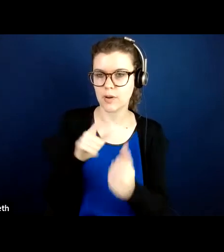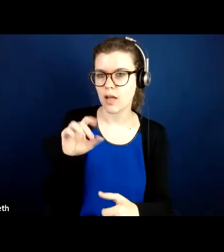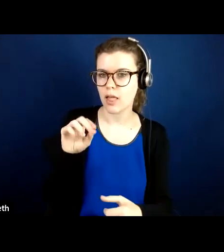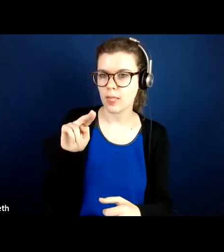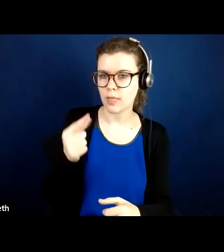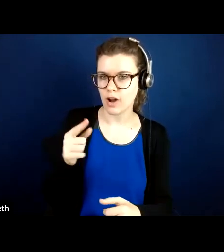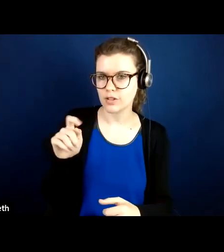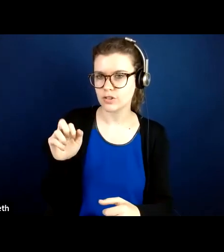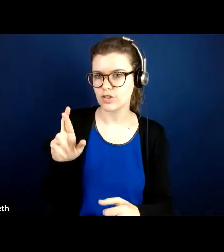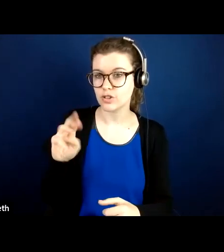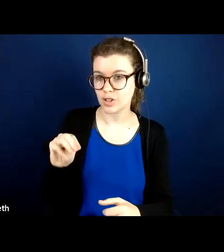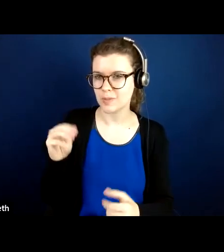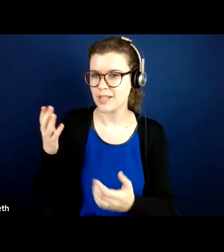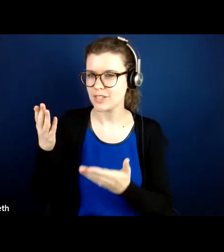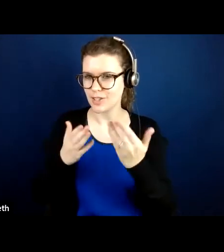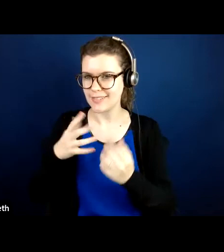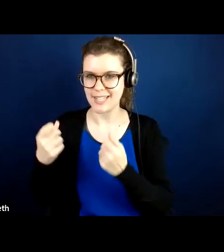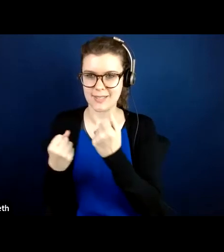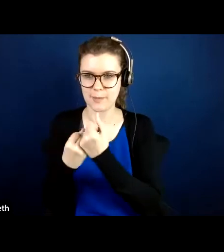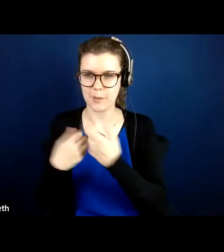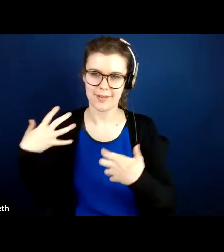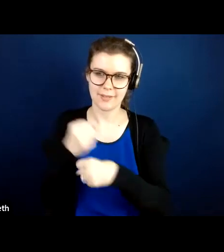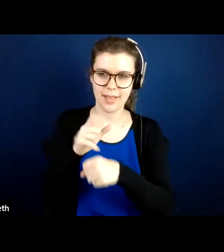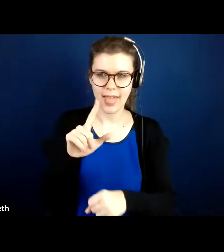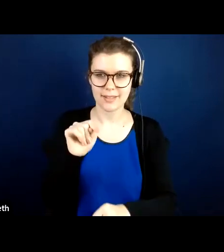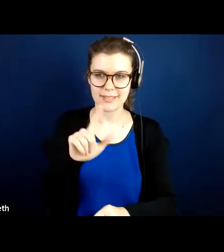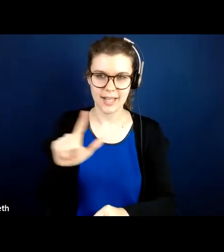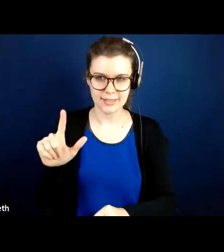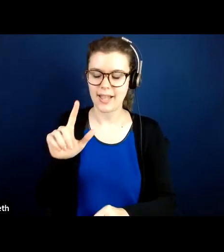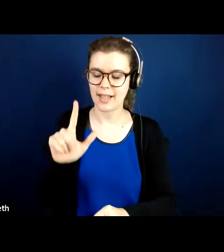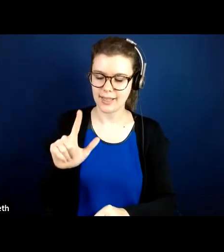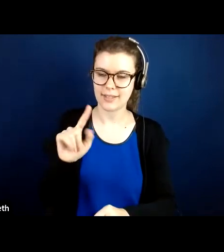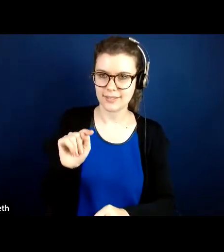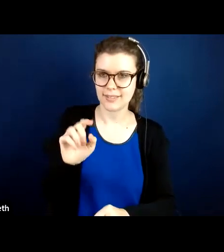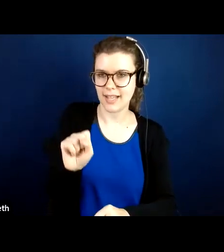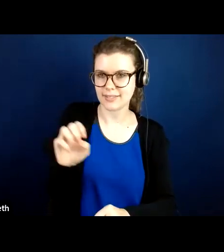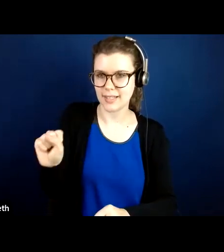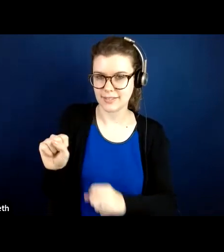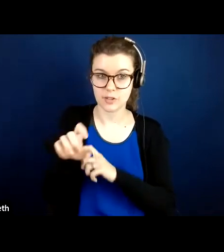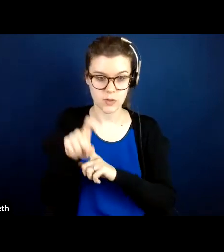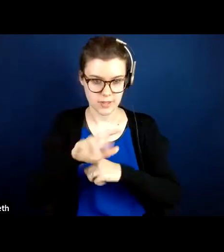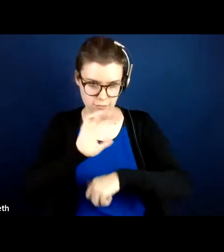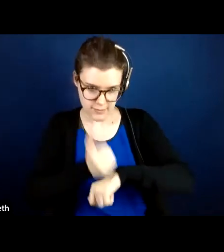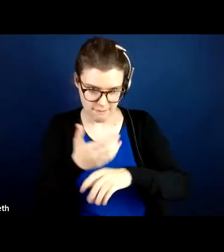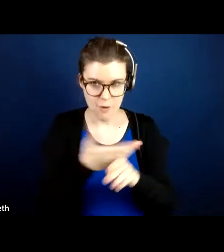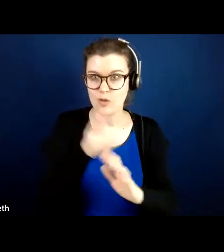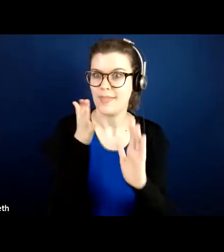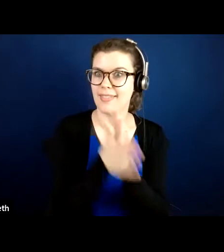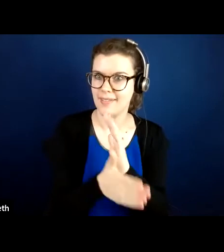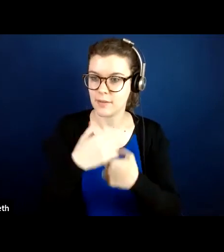have LTSS in place before the person leaves the facility to make sure that their home environment is equipped for